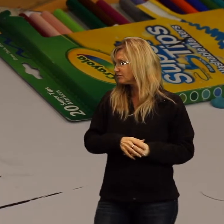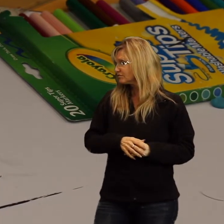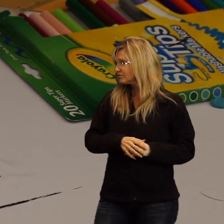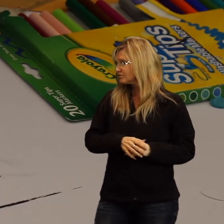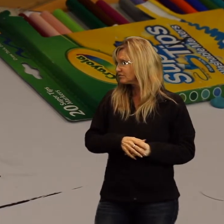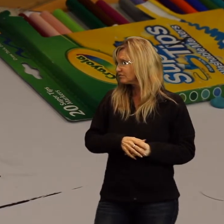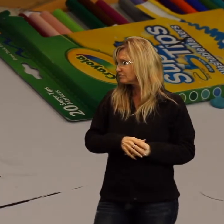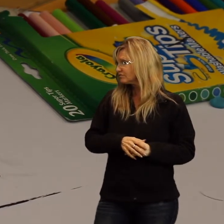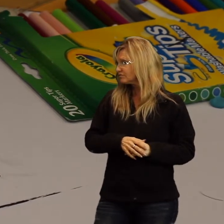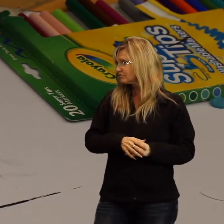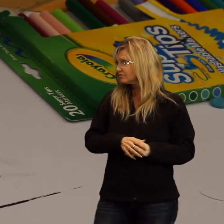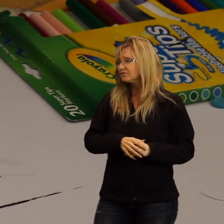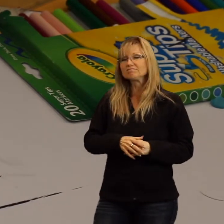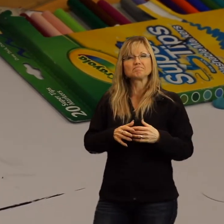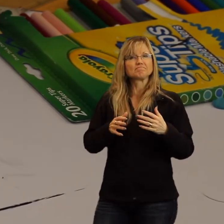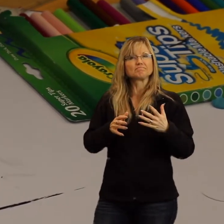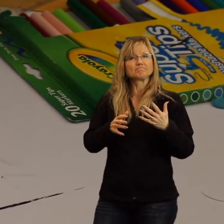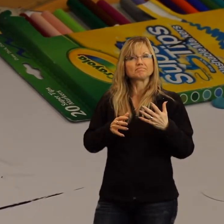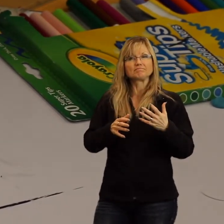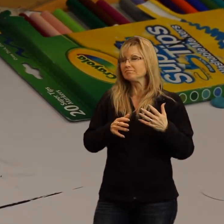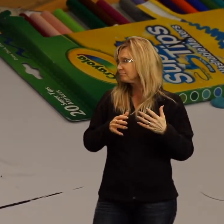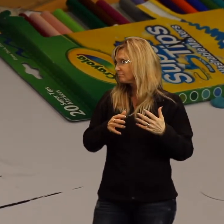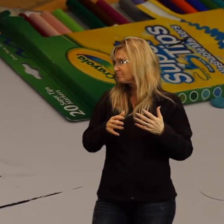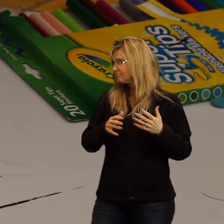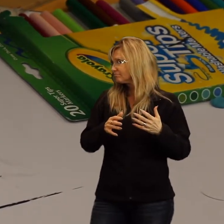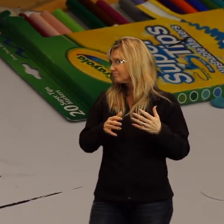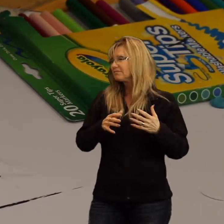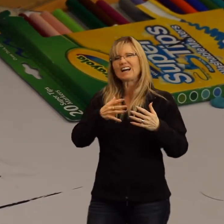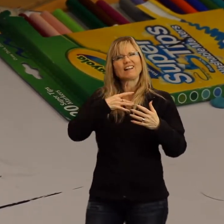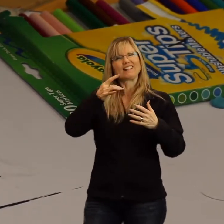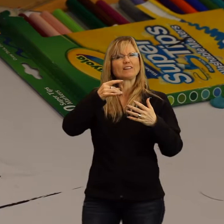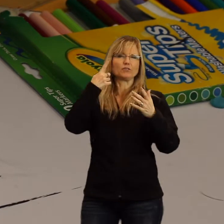that is outlined by orange, has different colors.